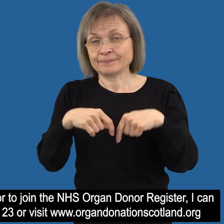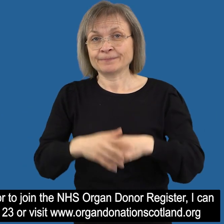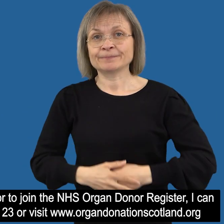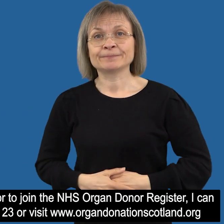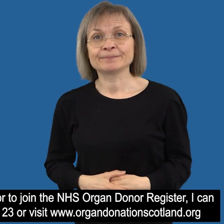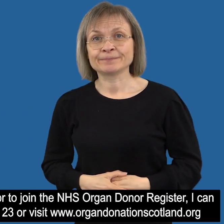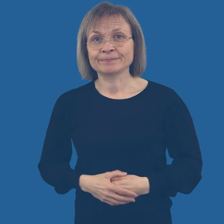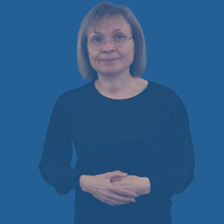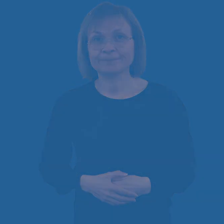www.organdonationscotland.org.